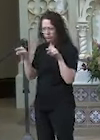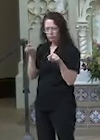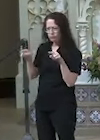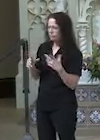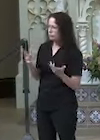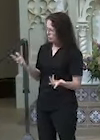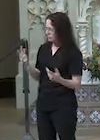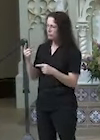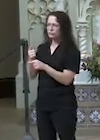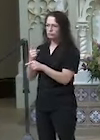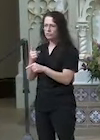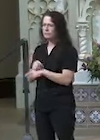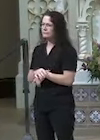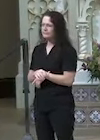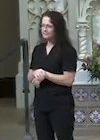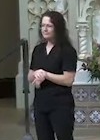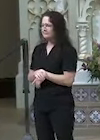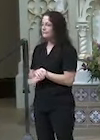okay?